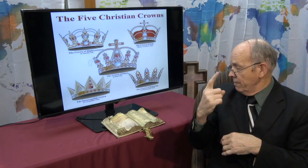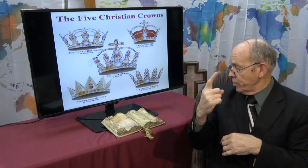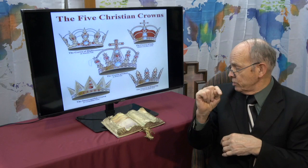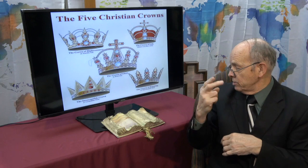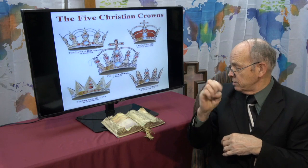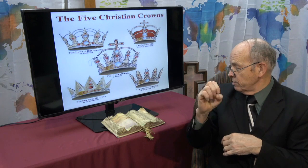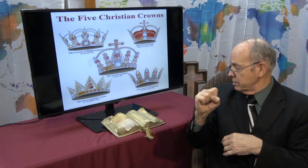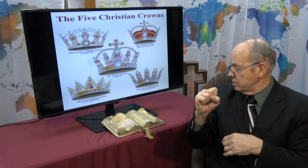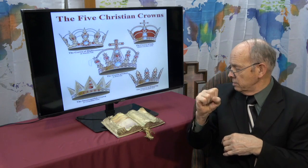First Corinthians